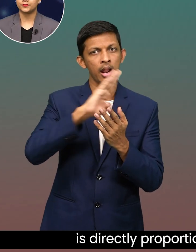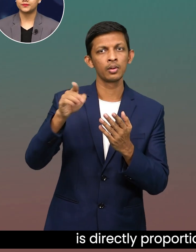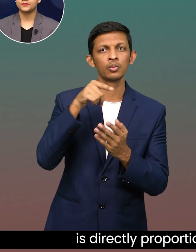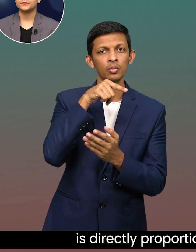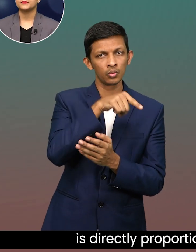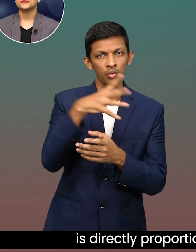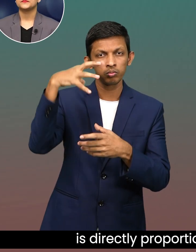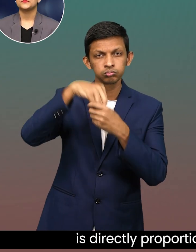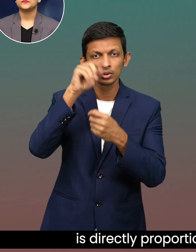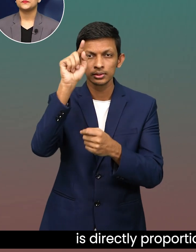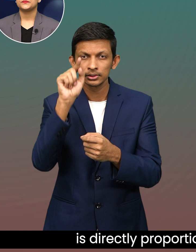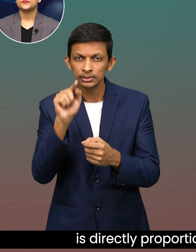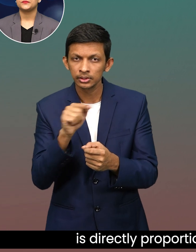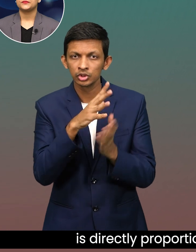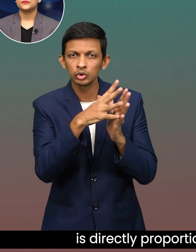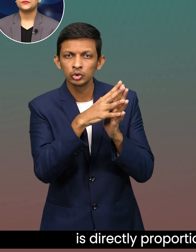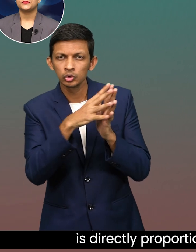temperature.